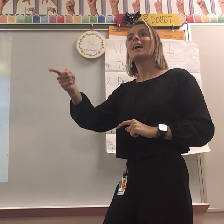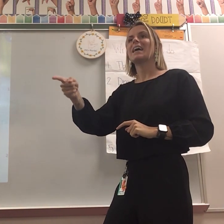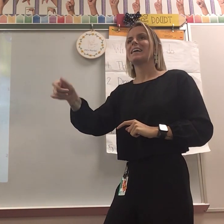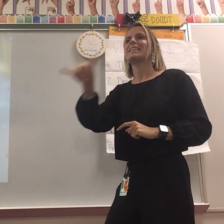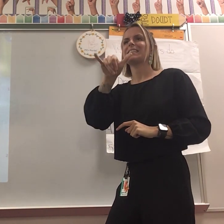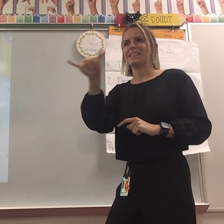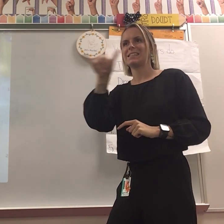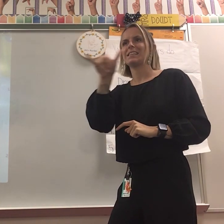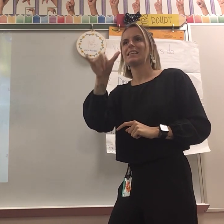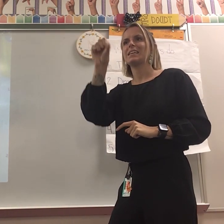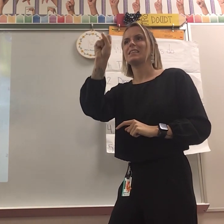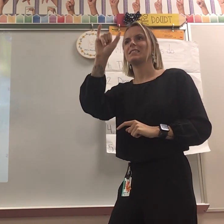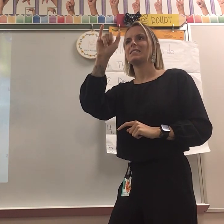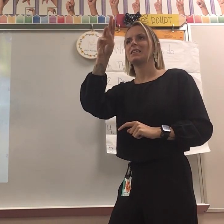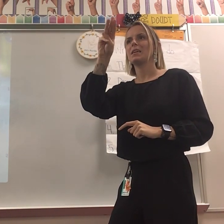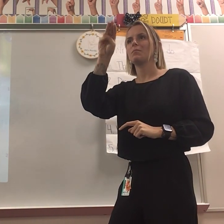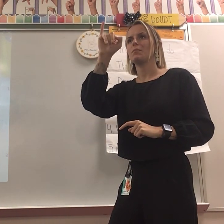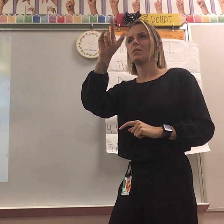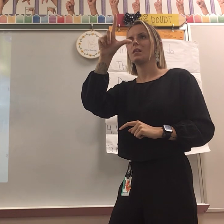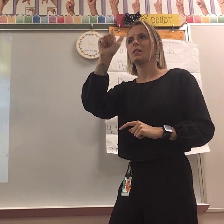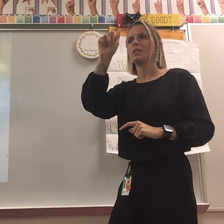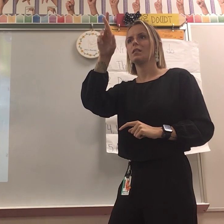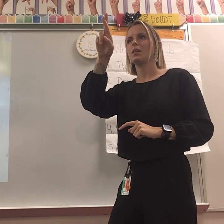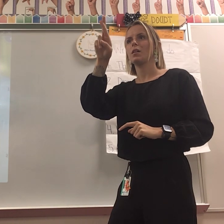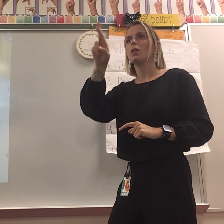Yes, similar is a great word.